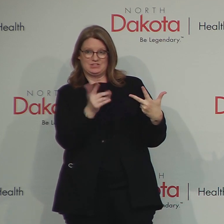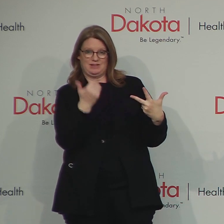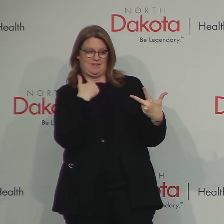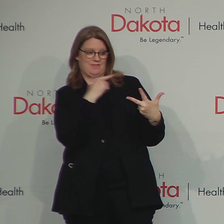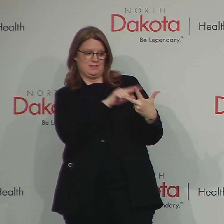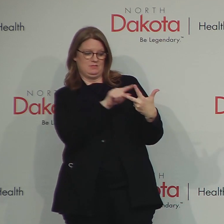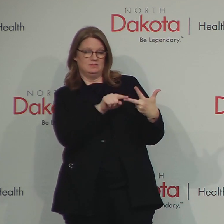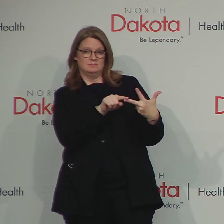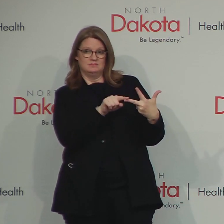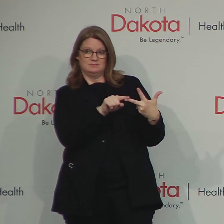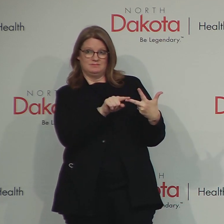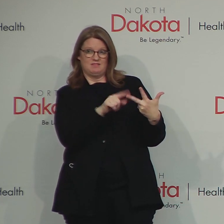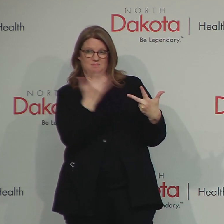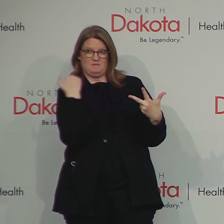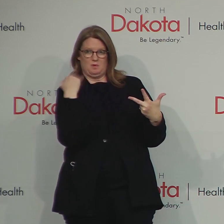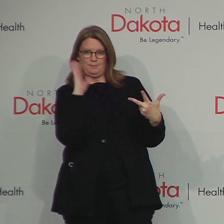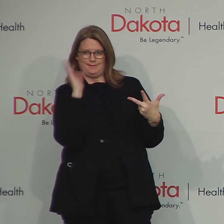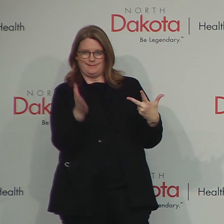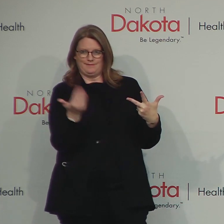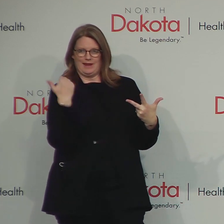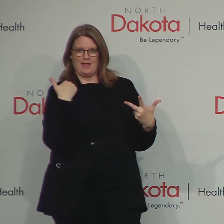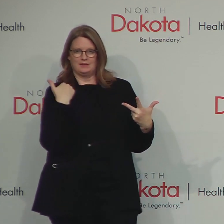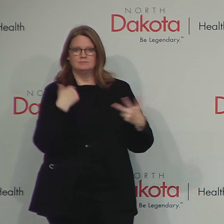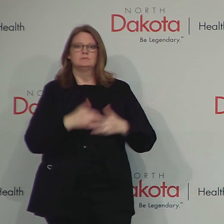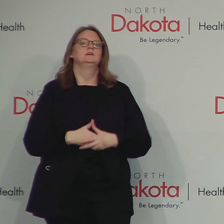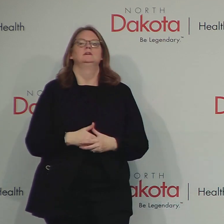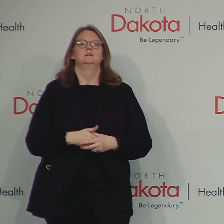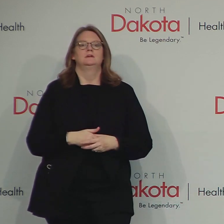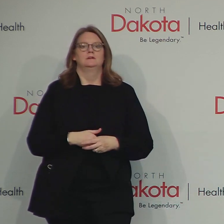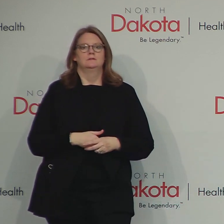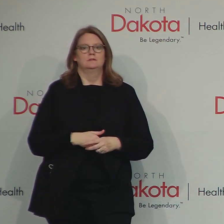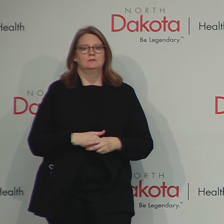tools we didn't have before, and let's go finish strong. But